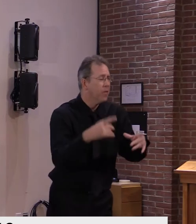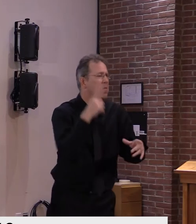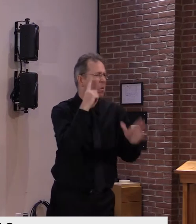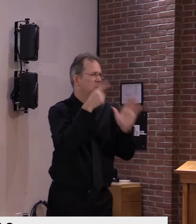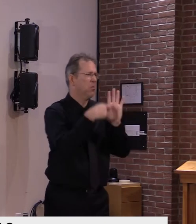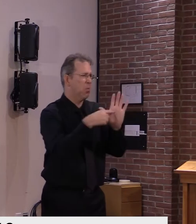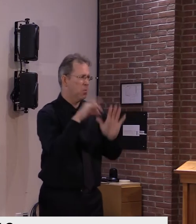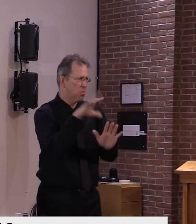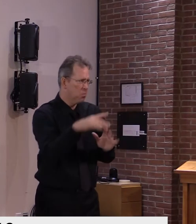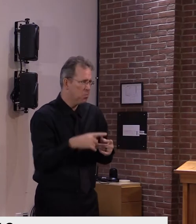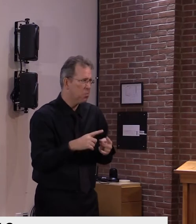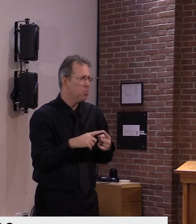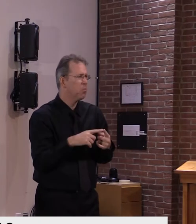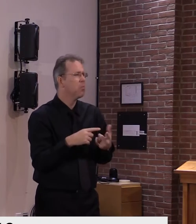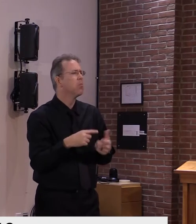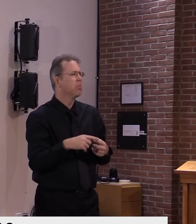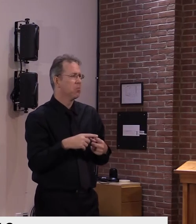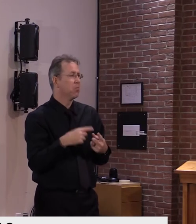Vermont,